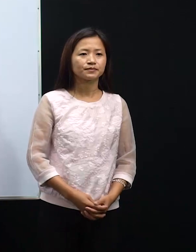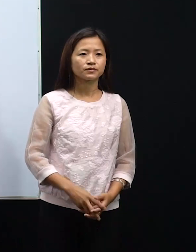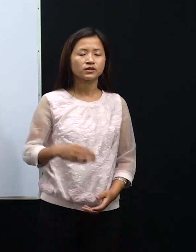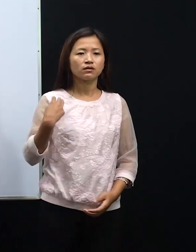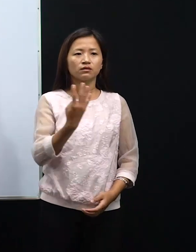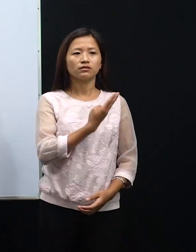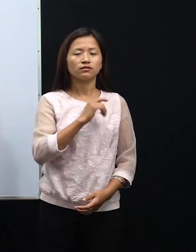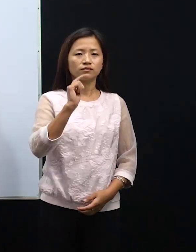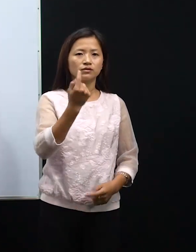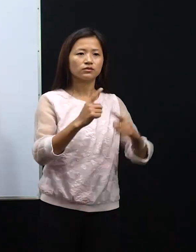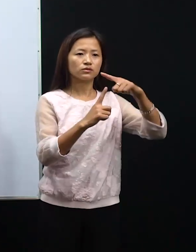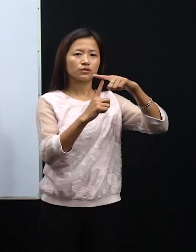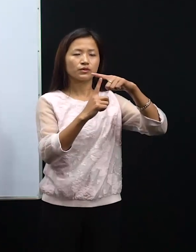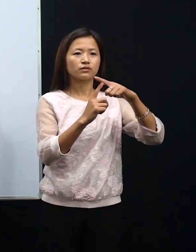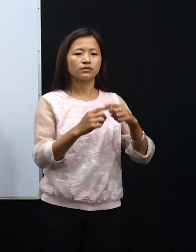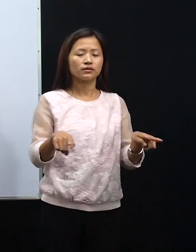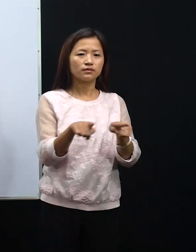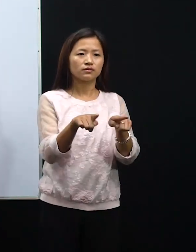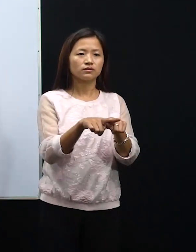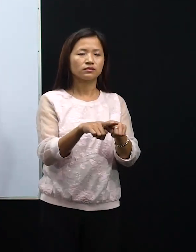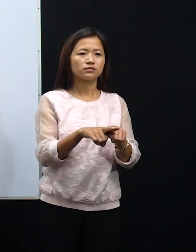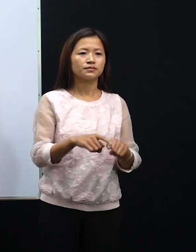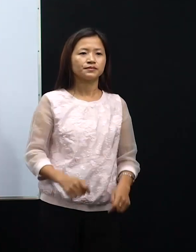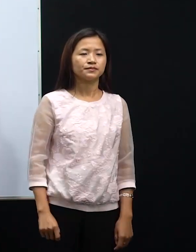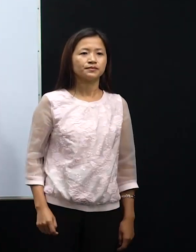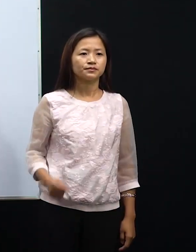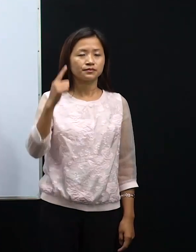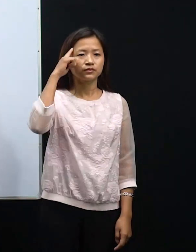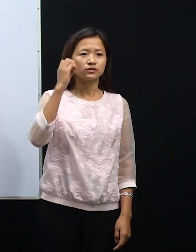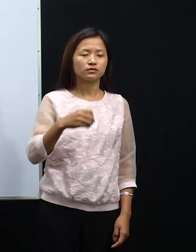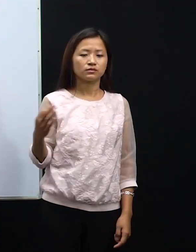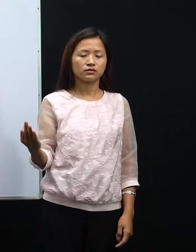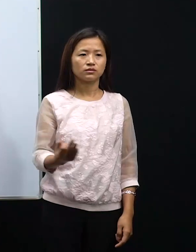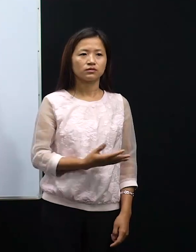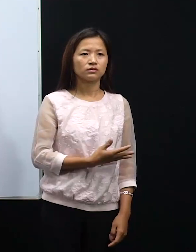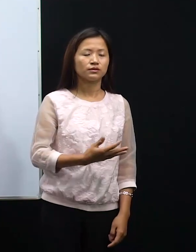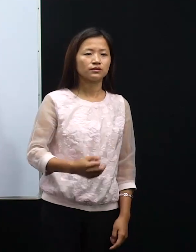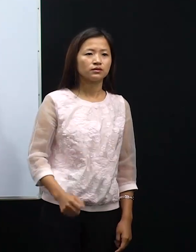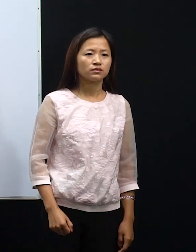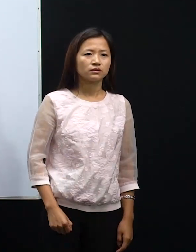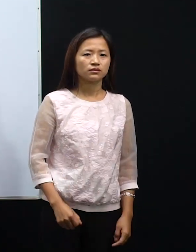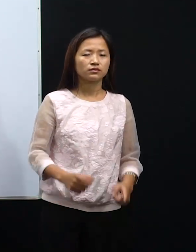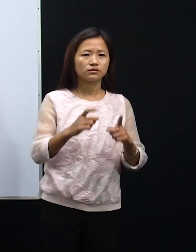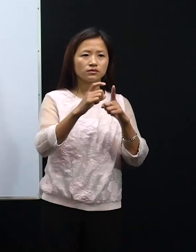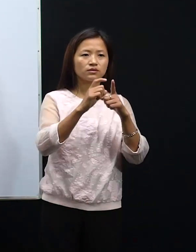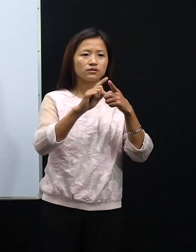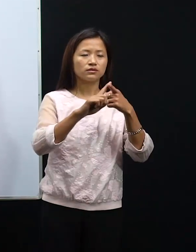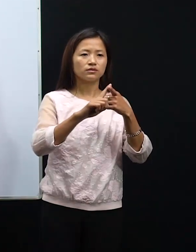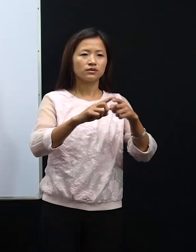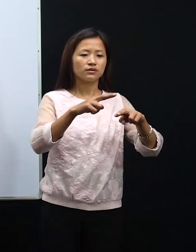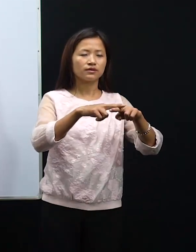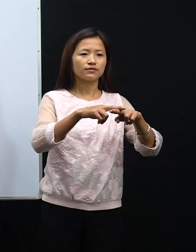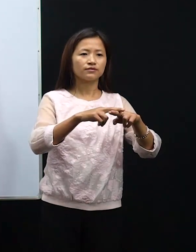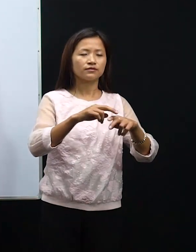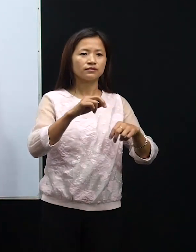Our first topic will be relating to a new definition called